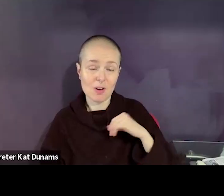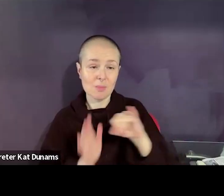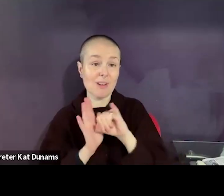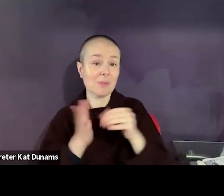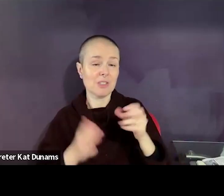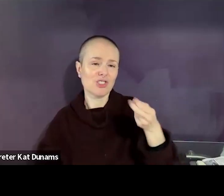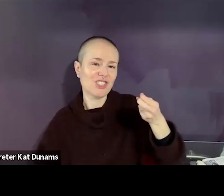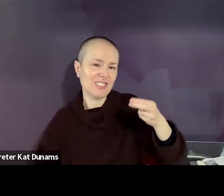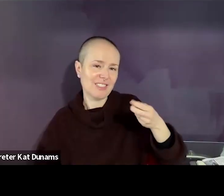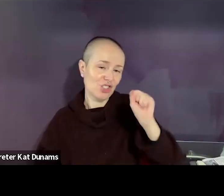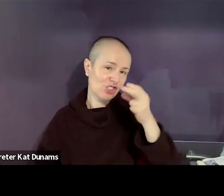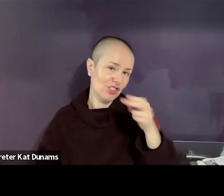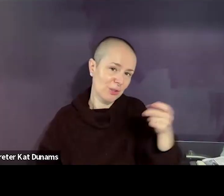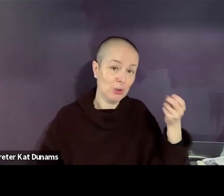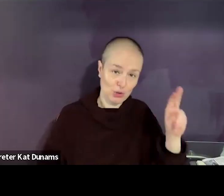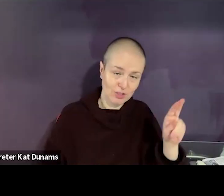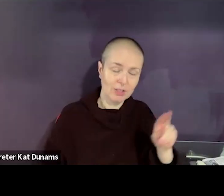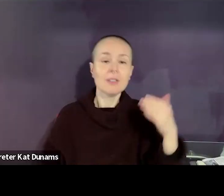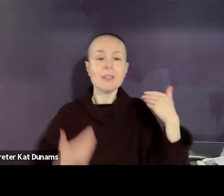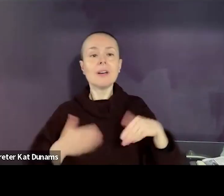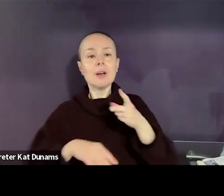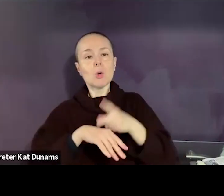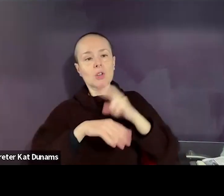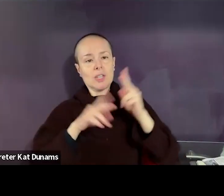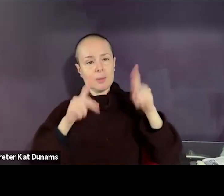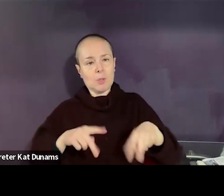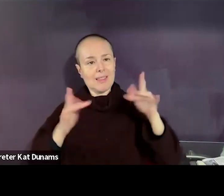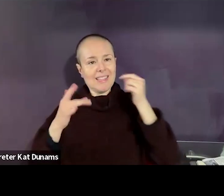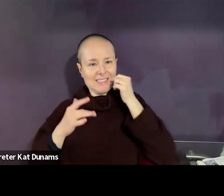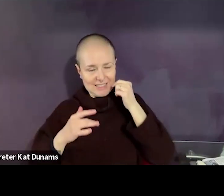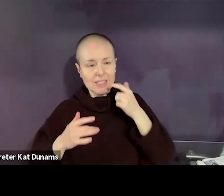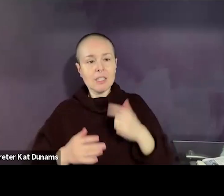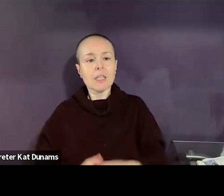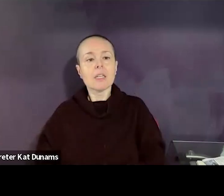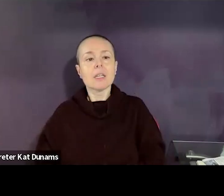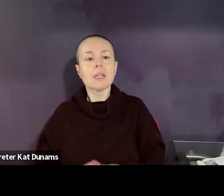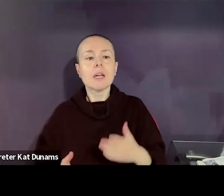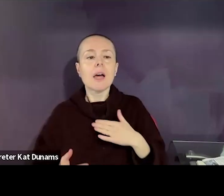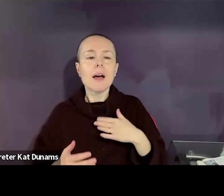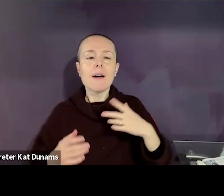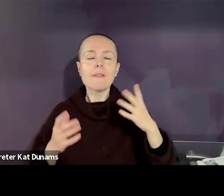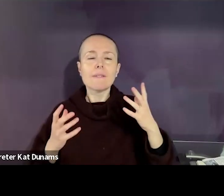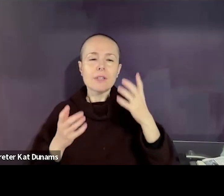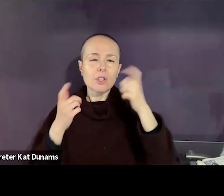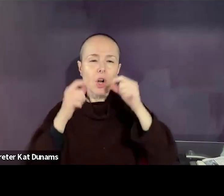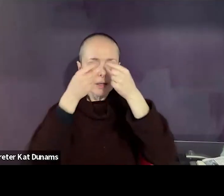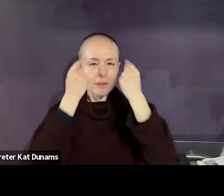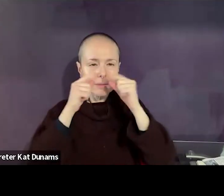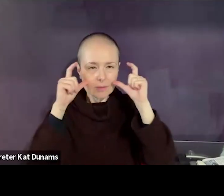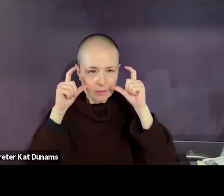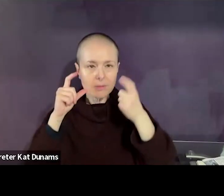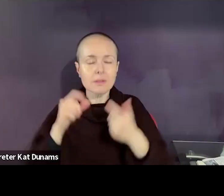her. I am a light-skinned Puerto Rican person. I have on a pair of dark-rimmed